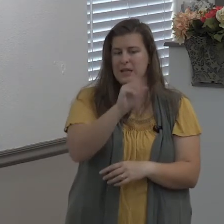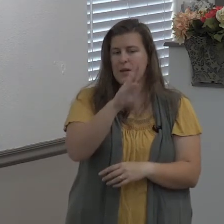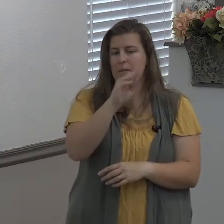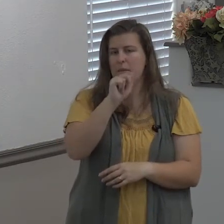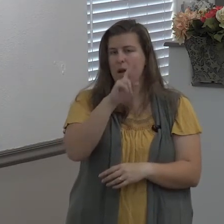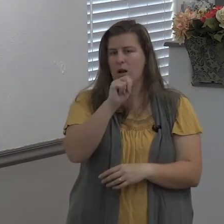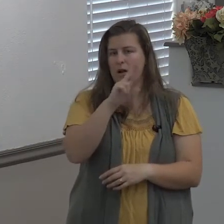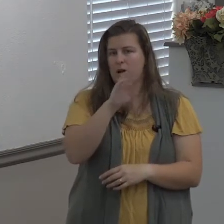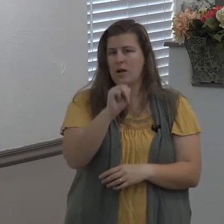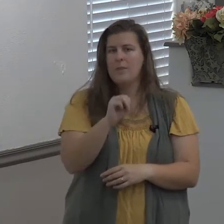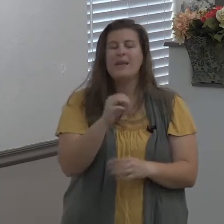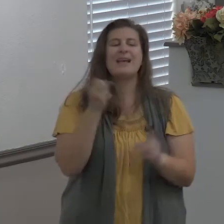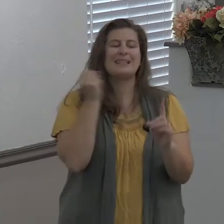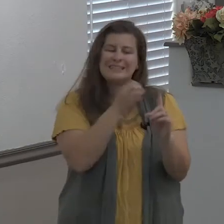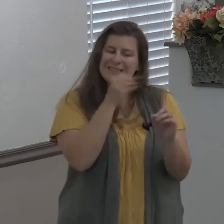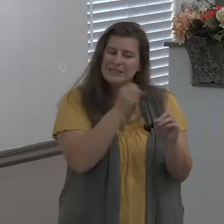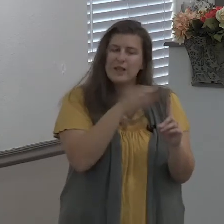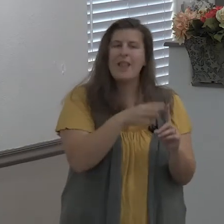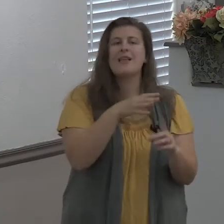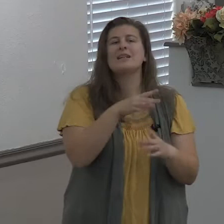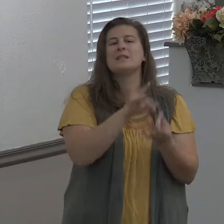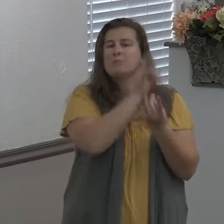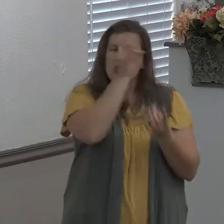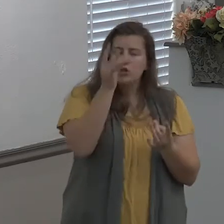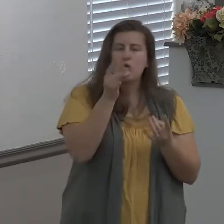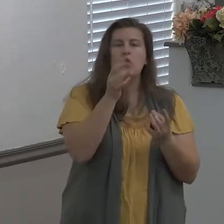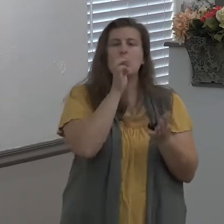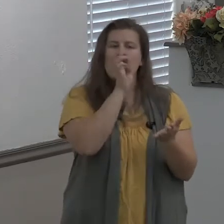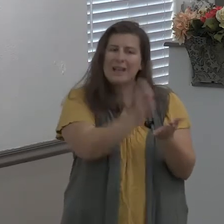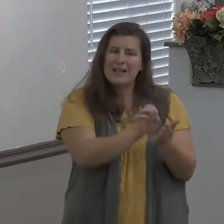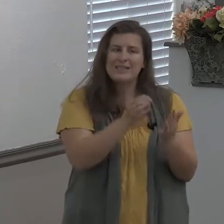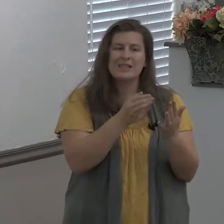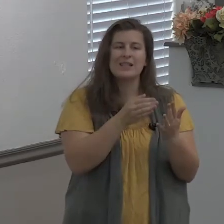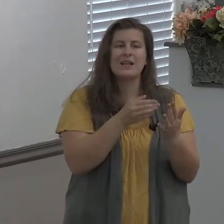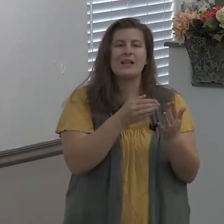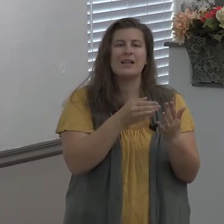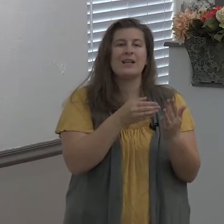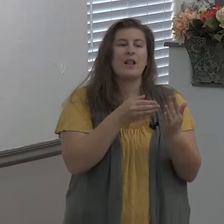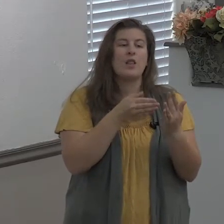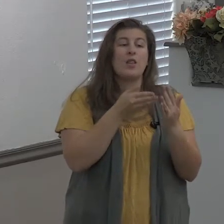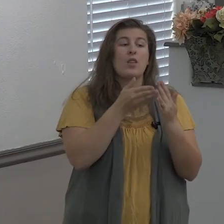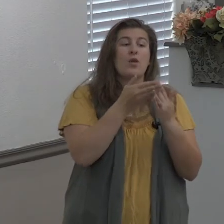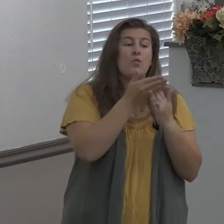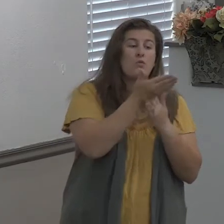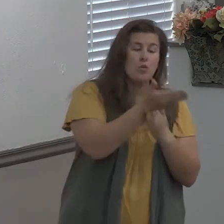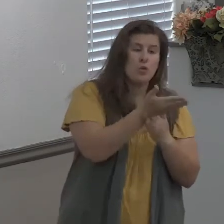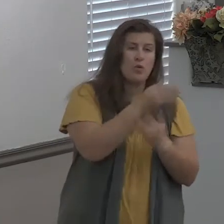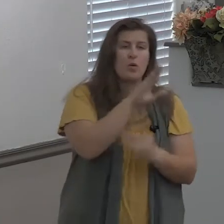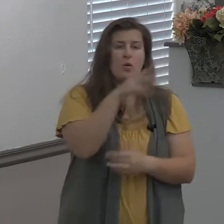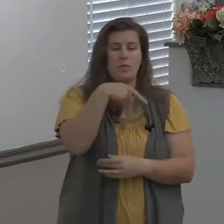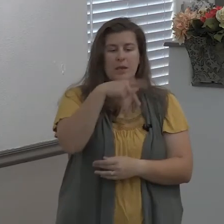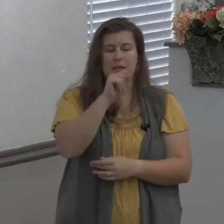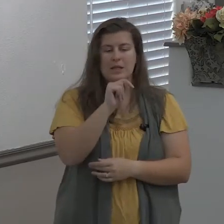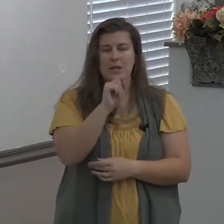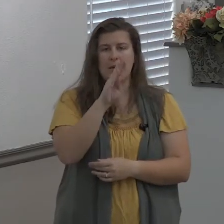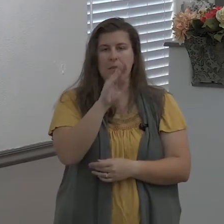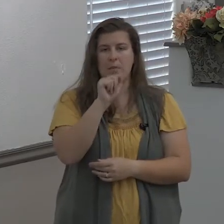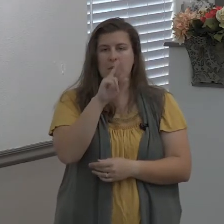Spurgeon saw through it. He didn't attack Barnum. He attacked the spiritual wickedness behind Barnum.